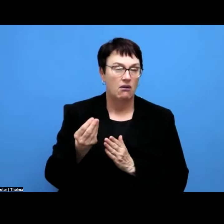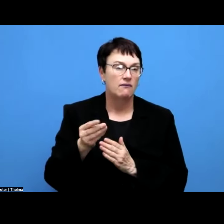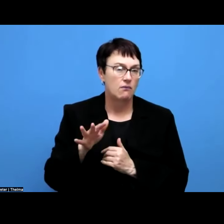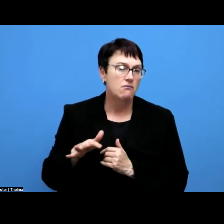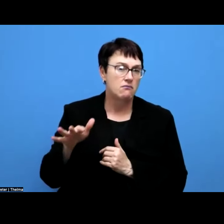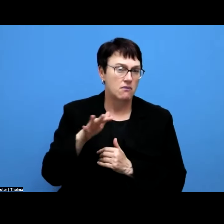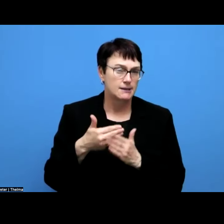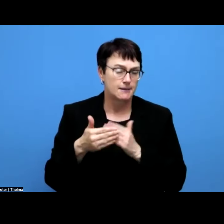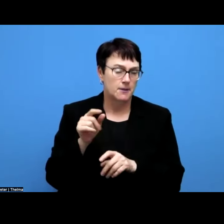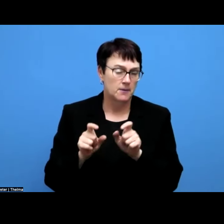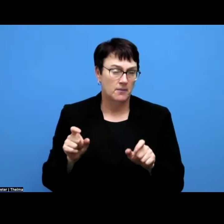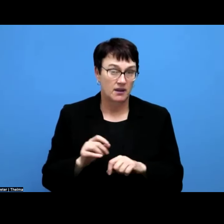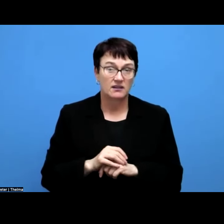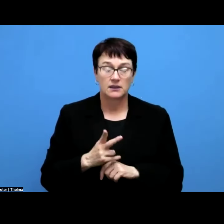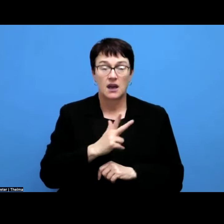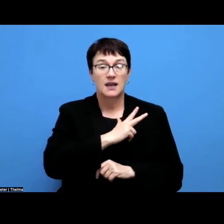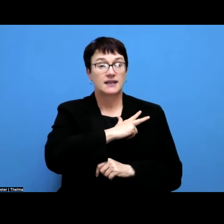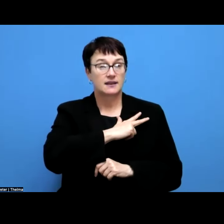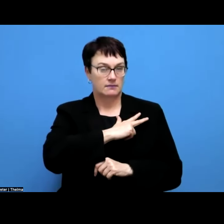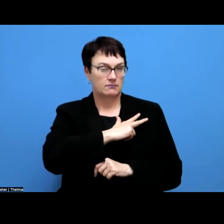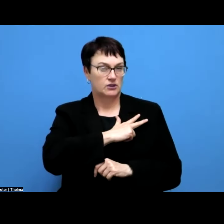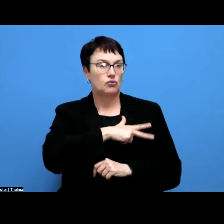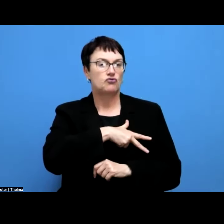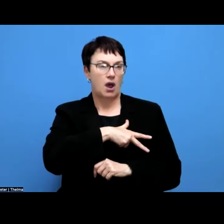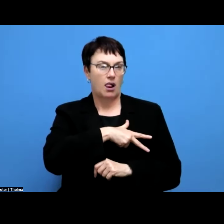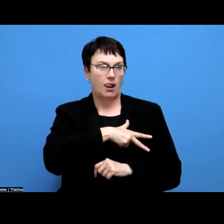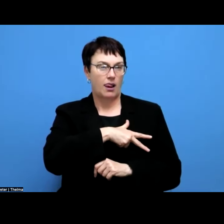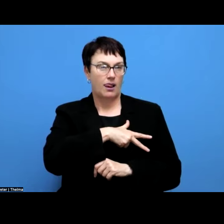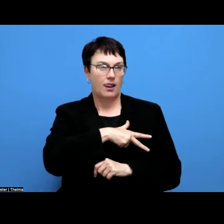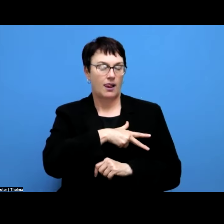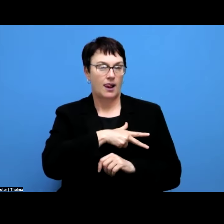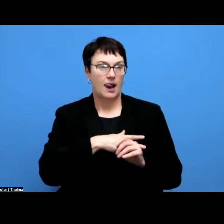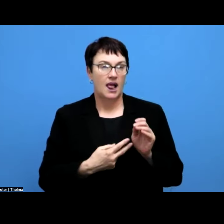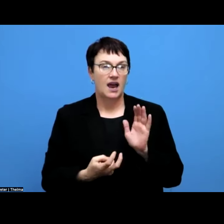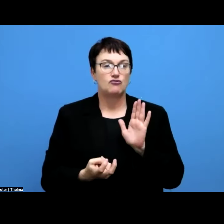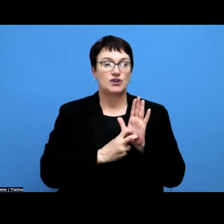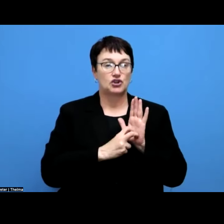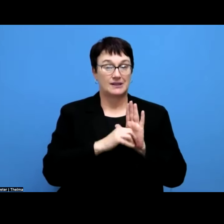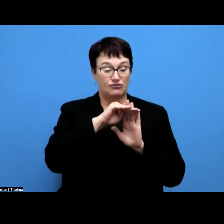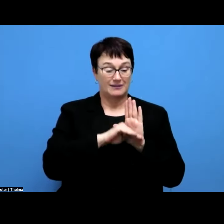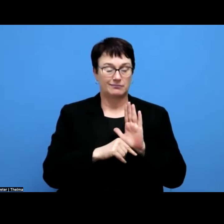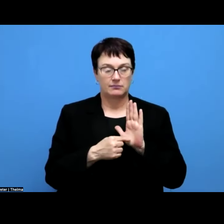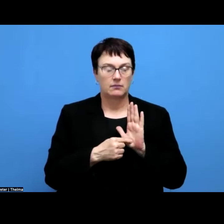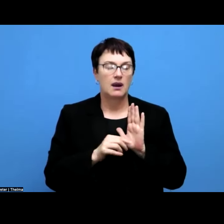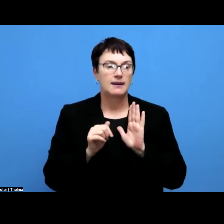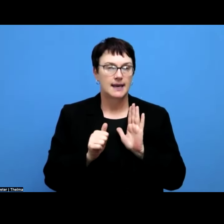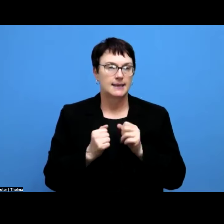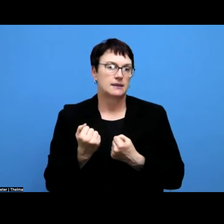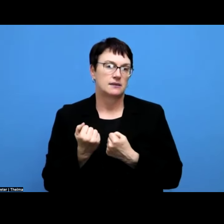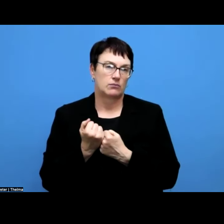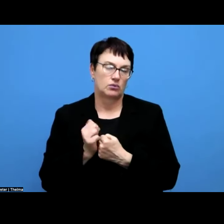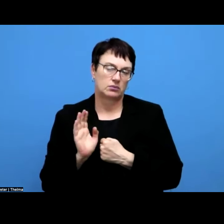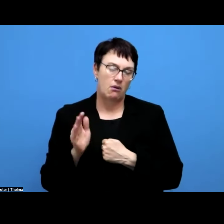disability. The National Social Registry identifies indigents and vulnerable persons with disability households